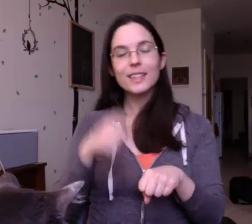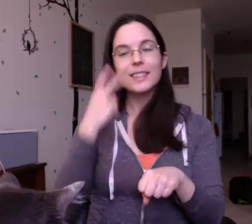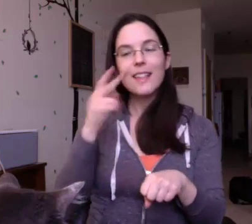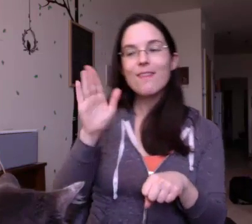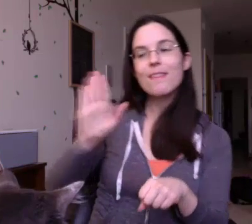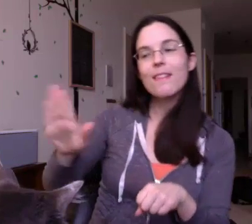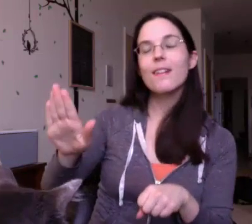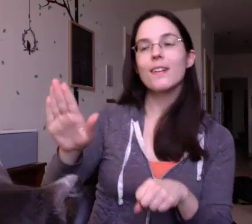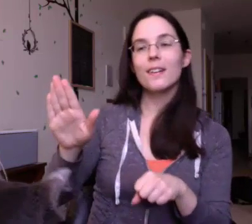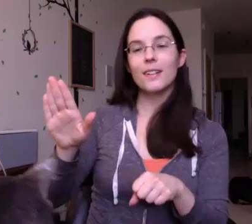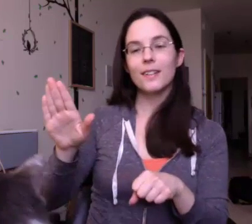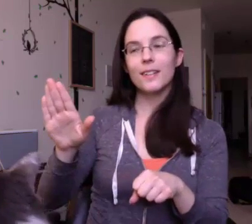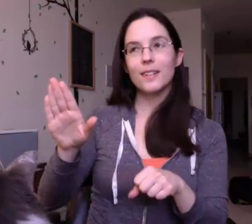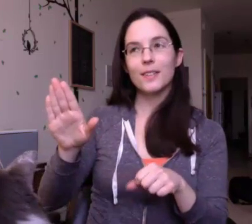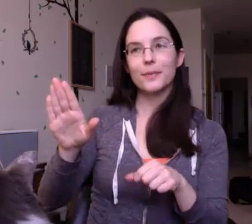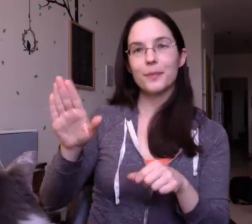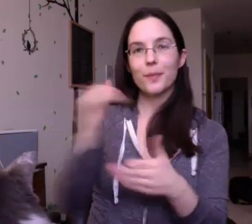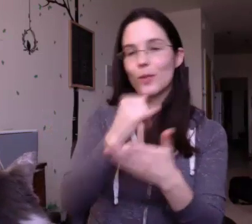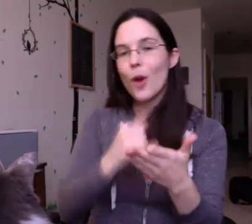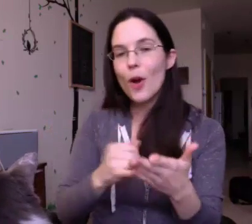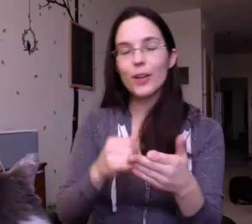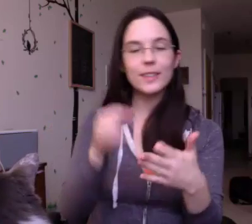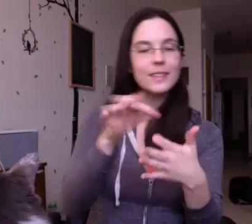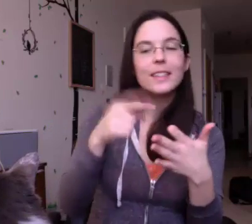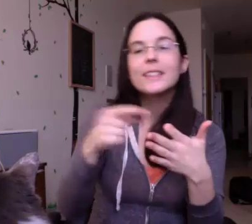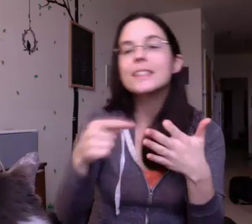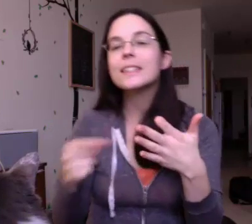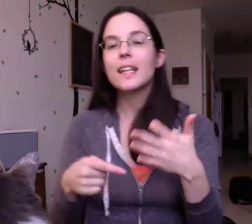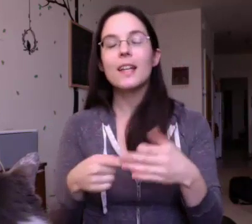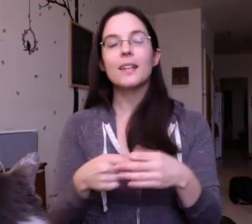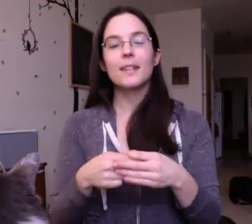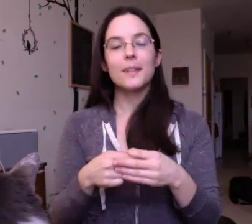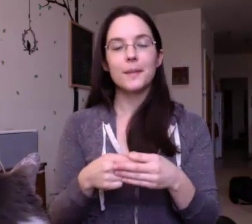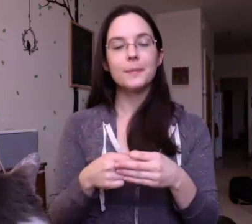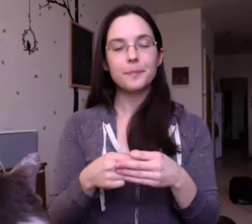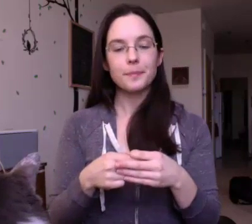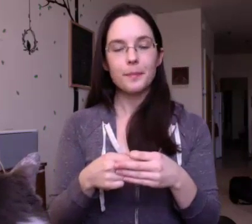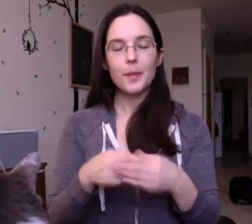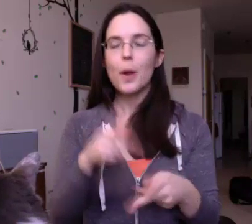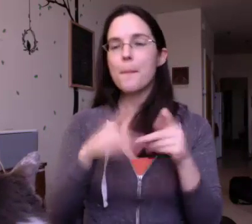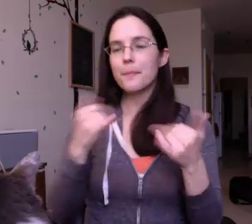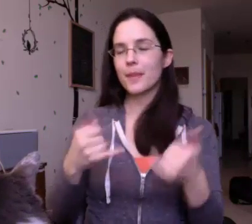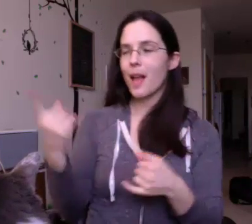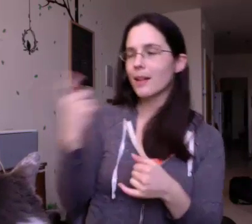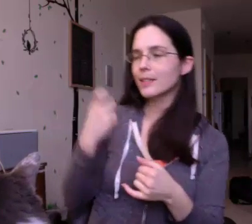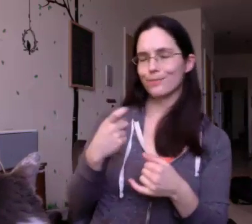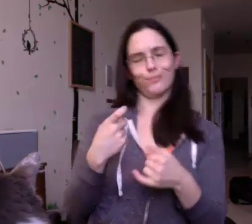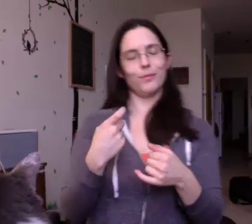properly online. And the biggest question I get asked nowadays is, did you do this to replicate the experience of going to a museum?